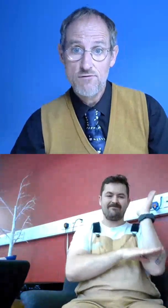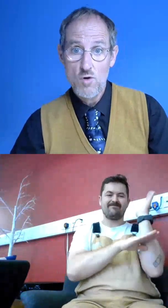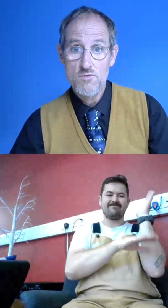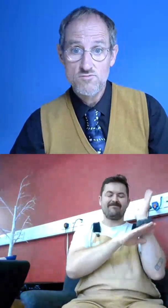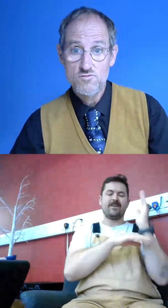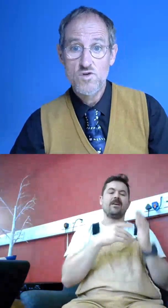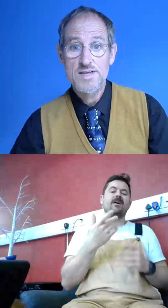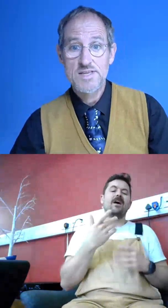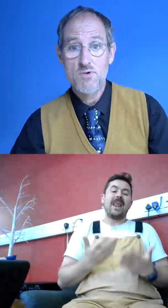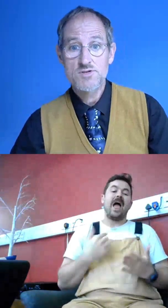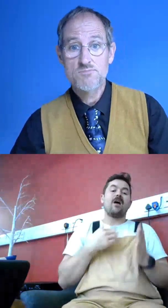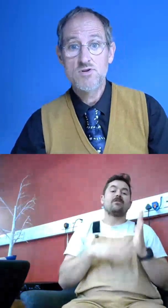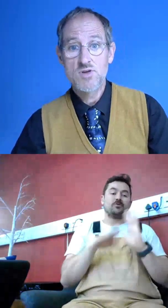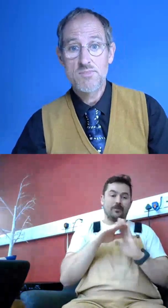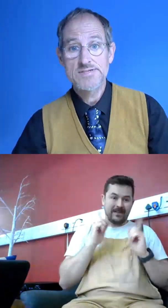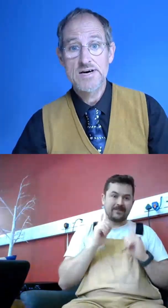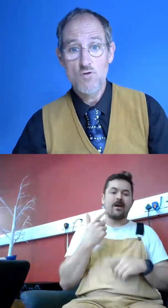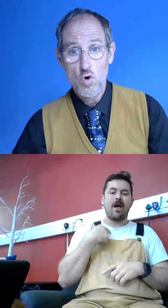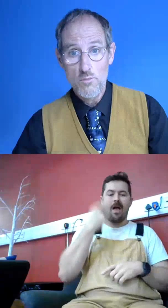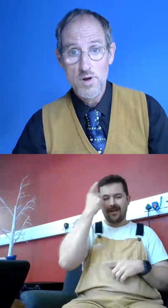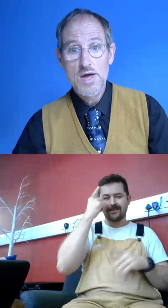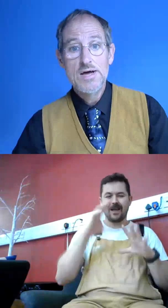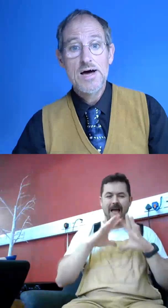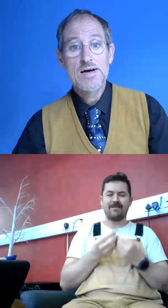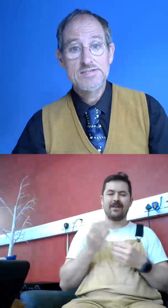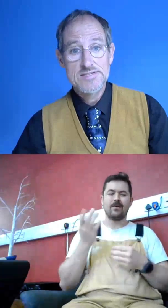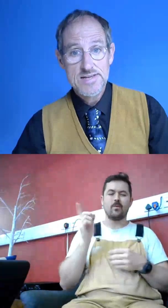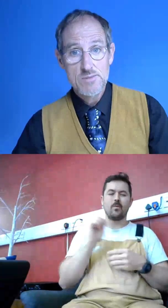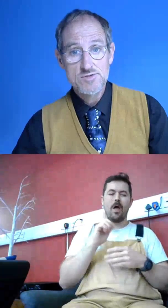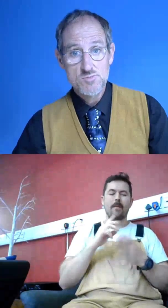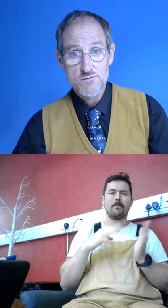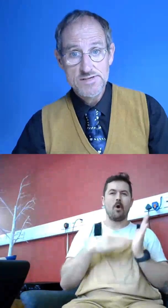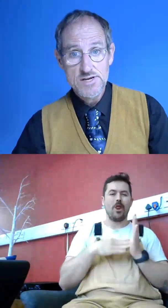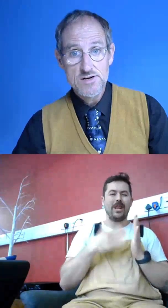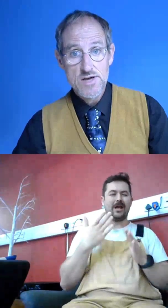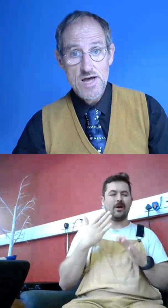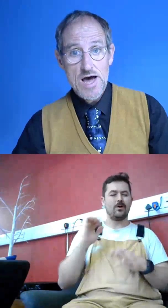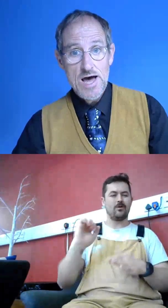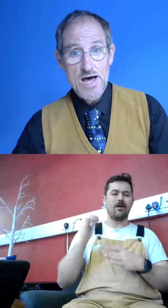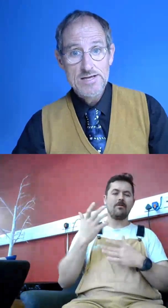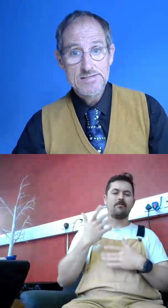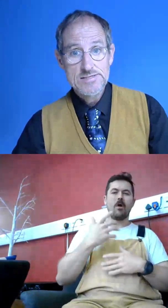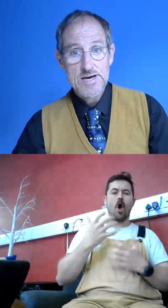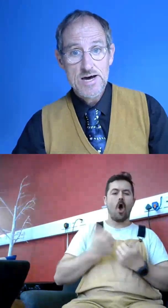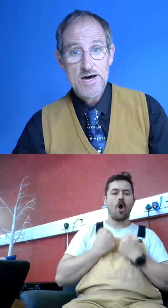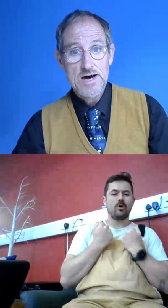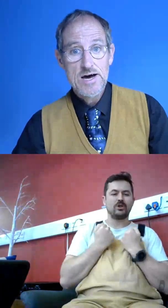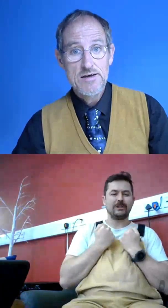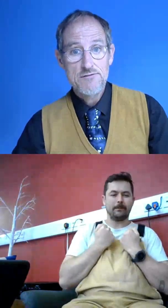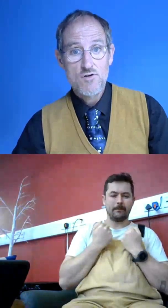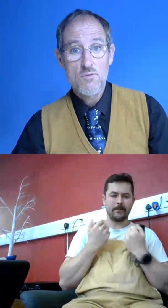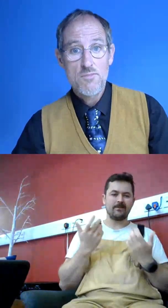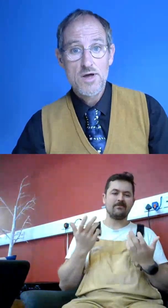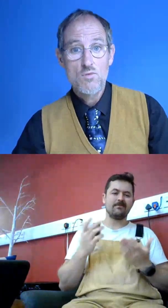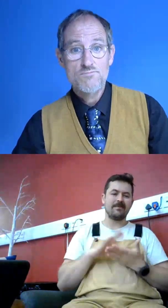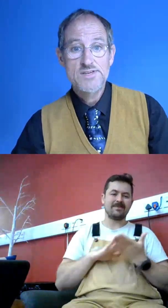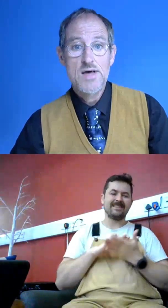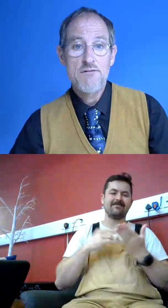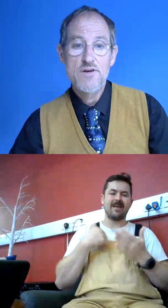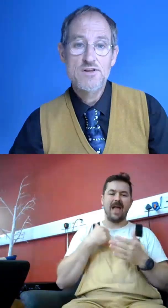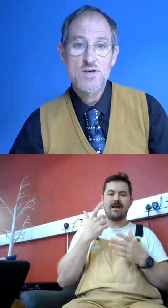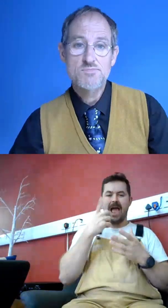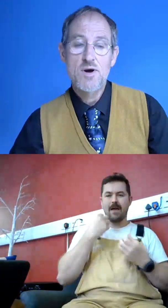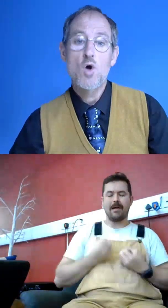to working from right at the bottom, building myself up. As I said, now I'm supervisor, and I've got